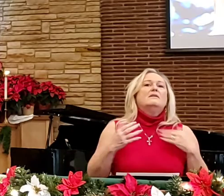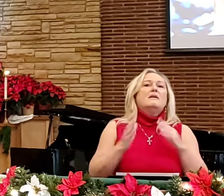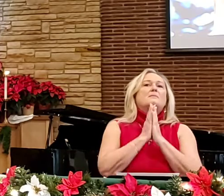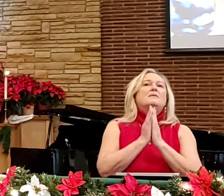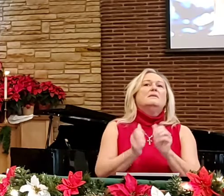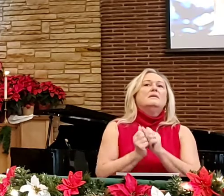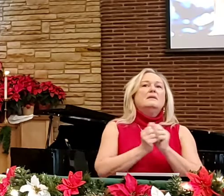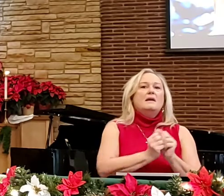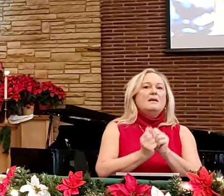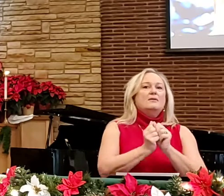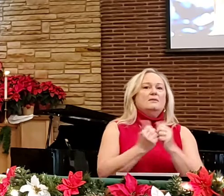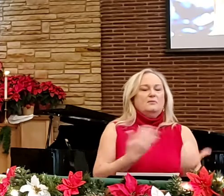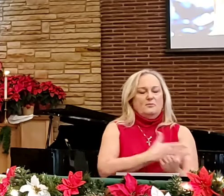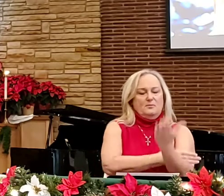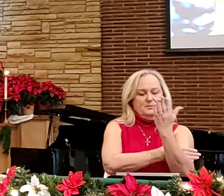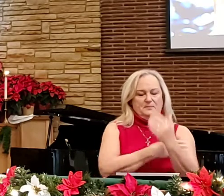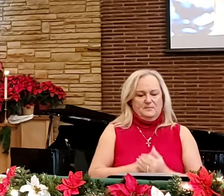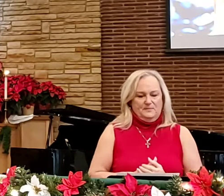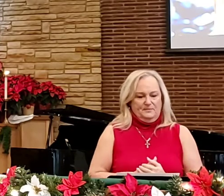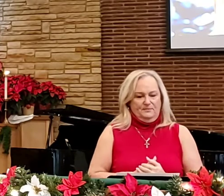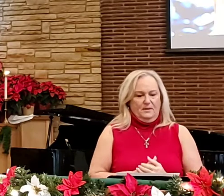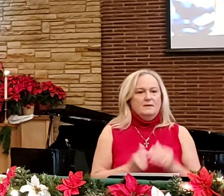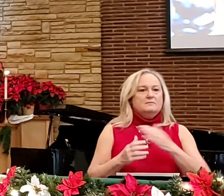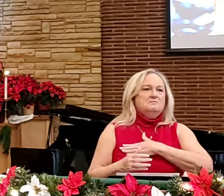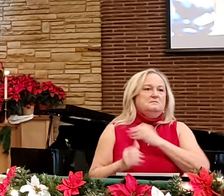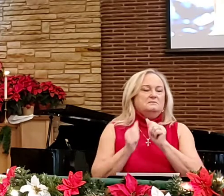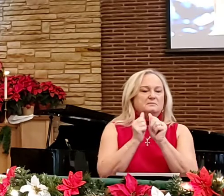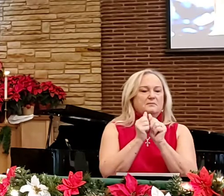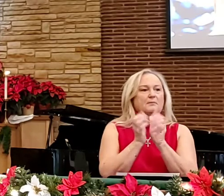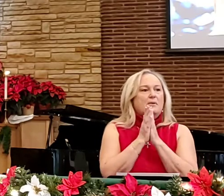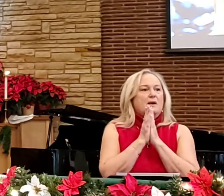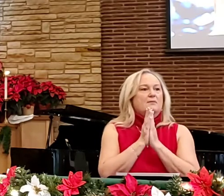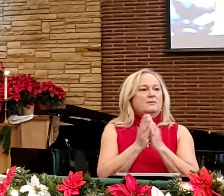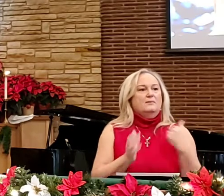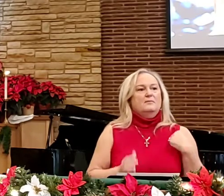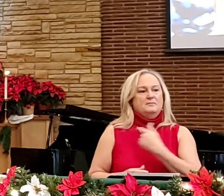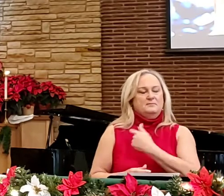we have our prayer time together this morning. Please pray with me.